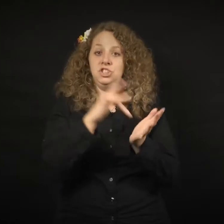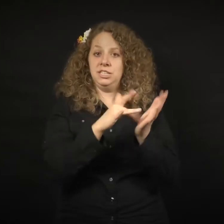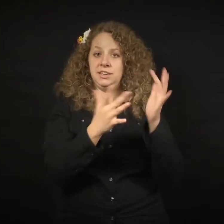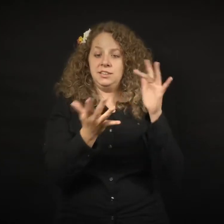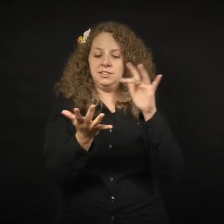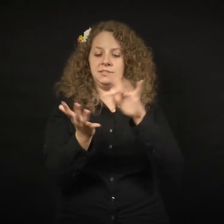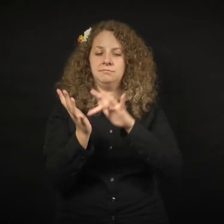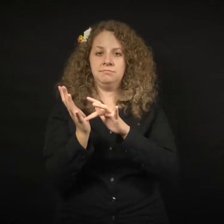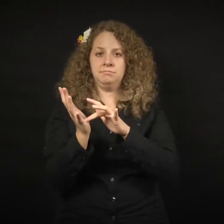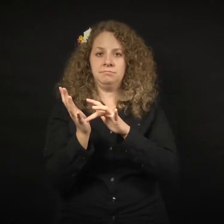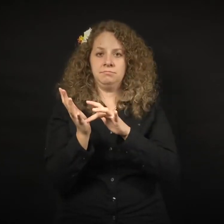Jesus.